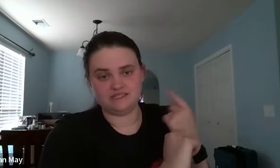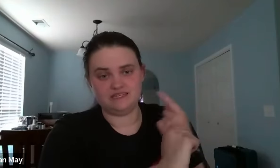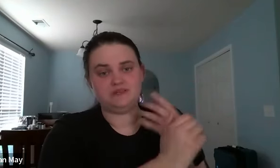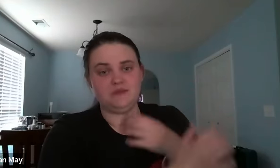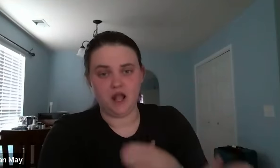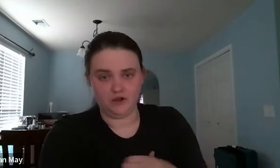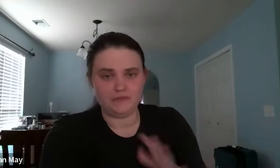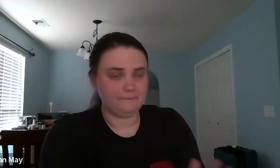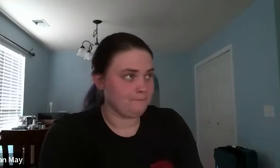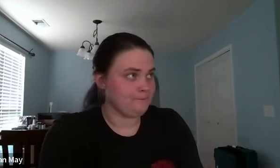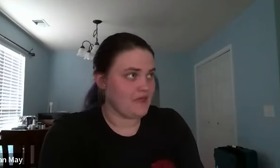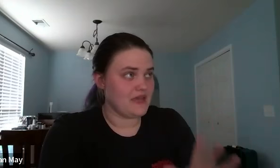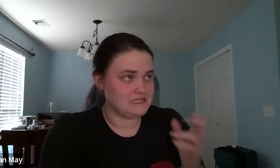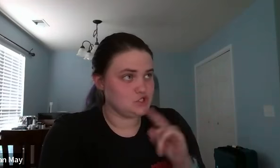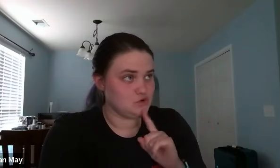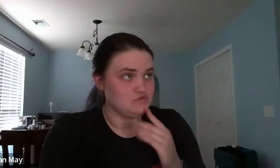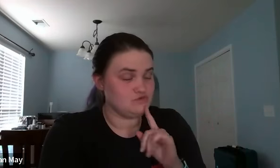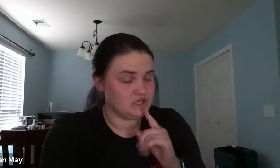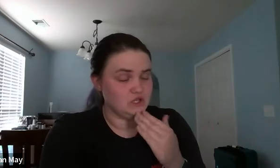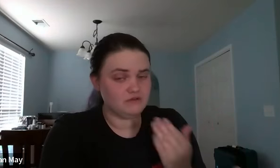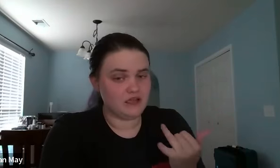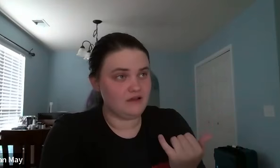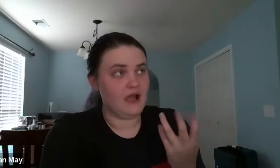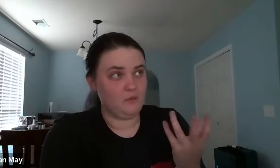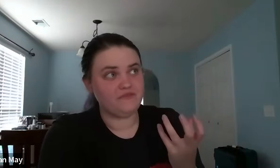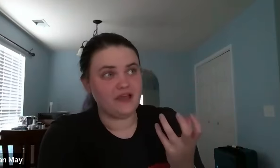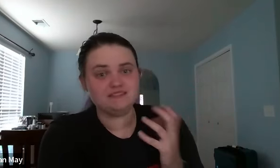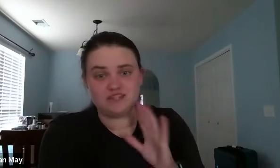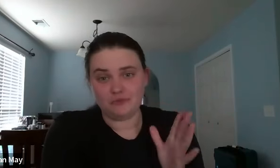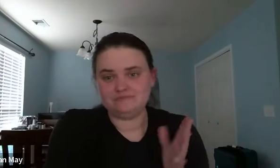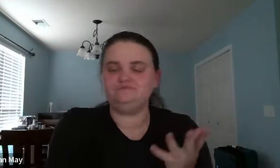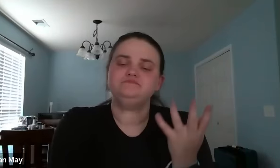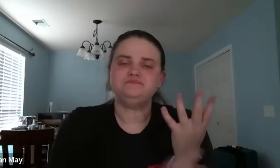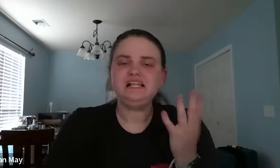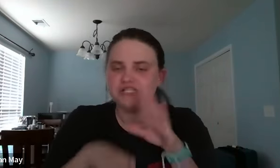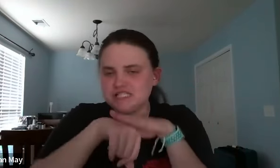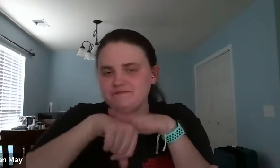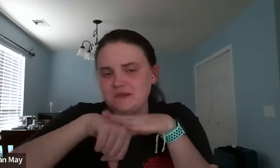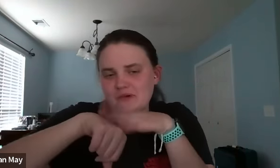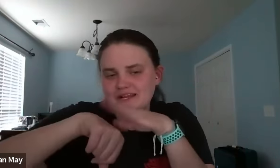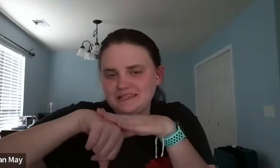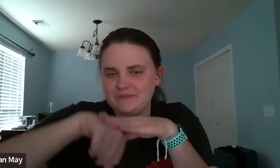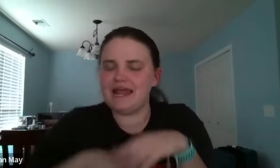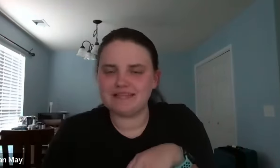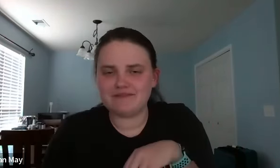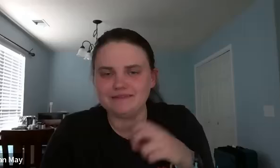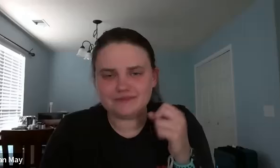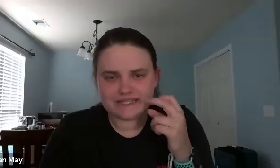end up becoming hungry. I'm like, that sounds so really good right now. I want that. So just a fair warning, you might have to have like a little snack